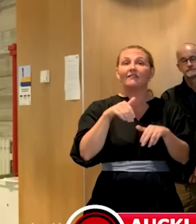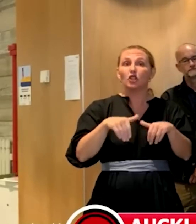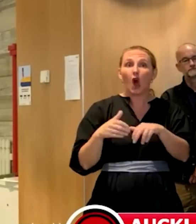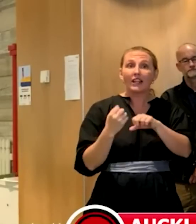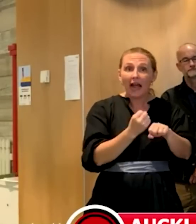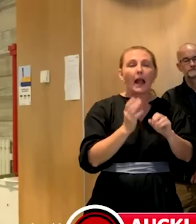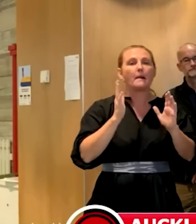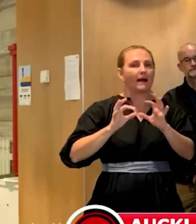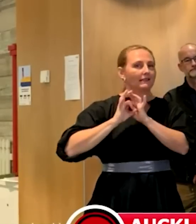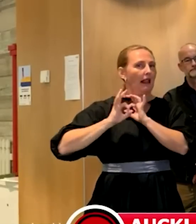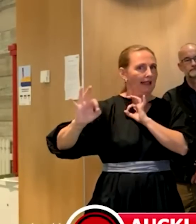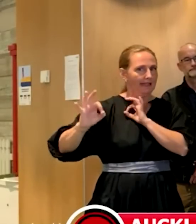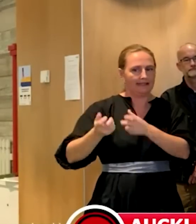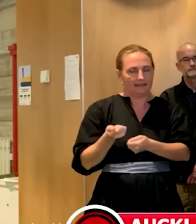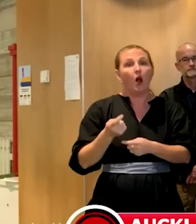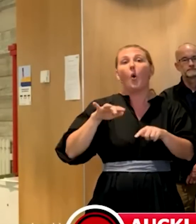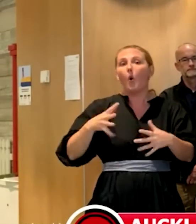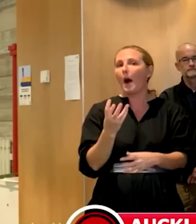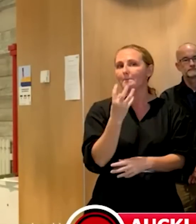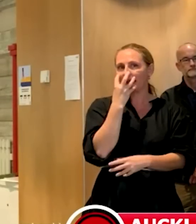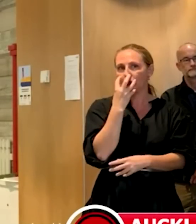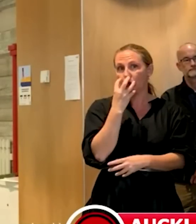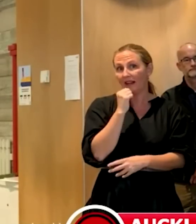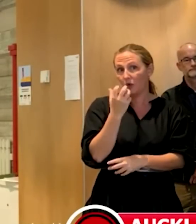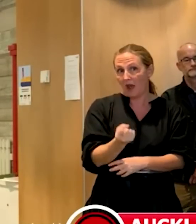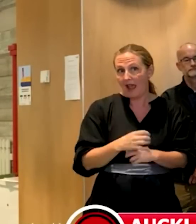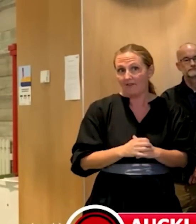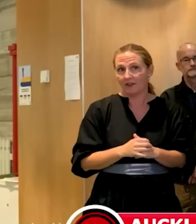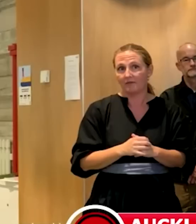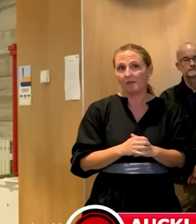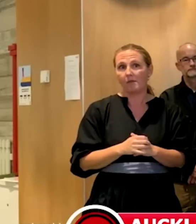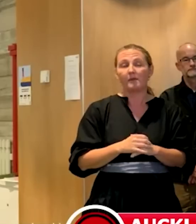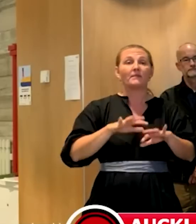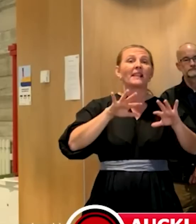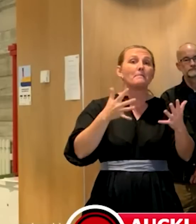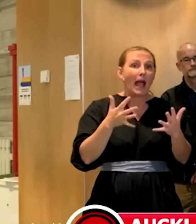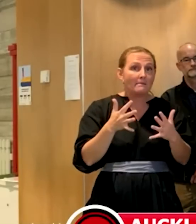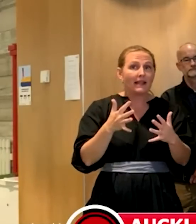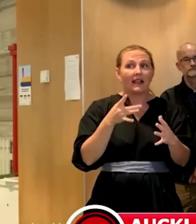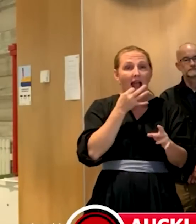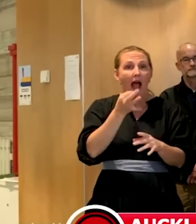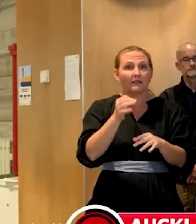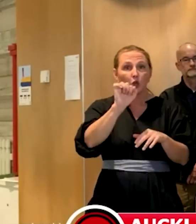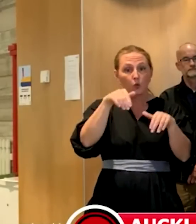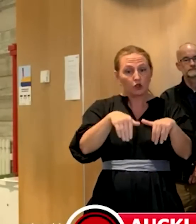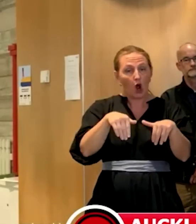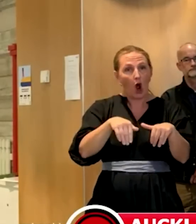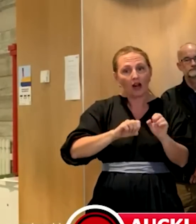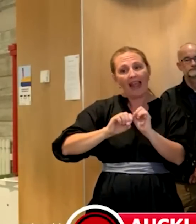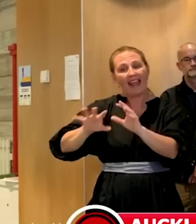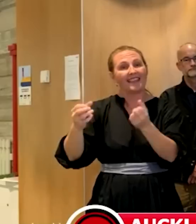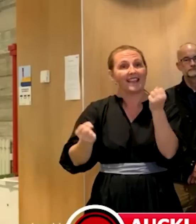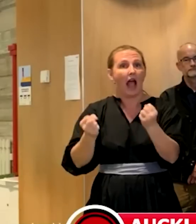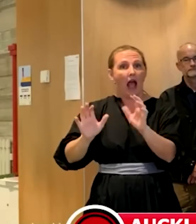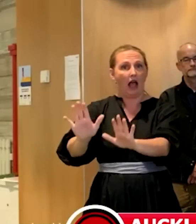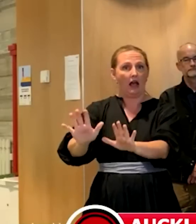leash, and ideally muzzled if you've got one. You might be asked to keep your dog in your car overnight, just depending